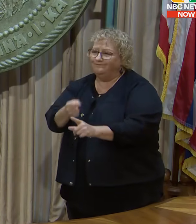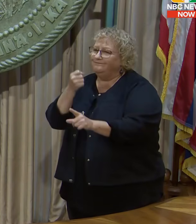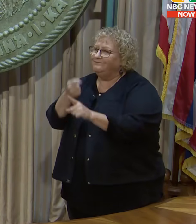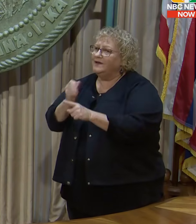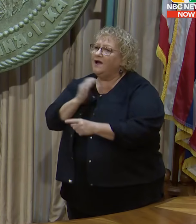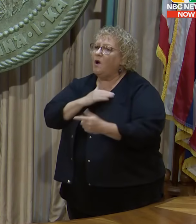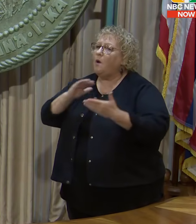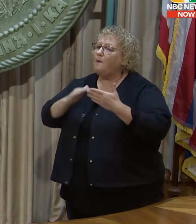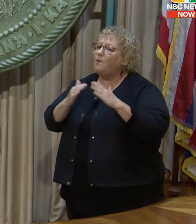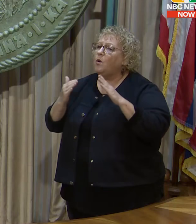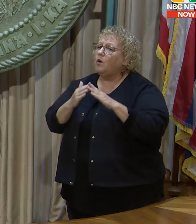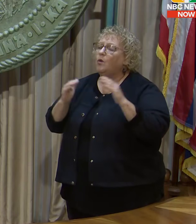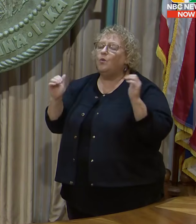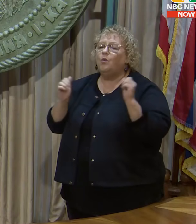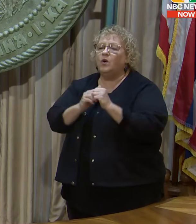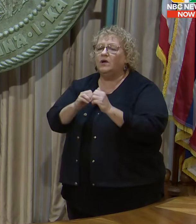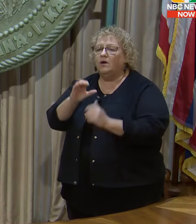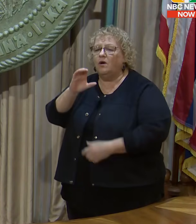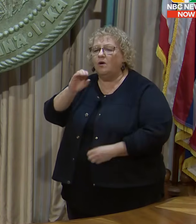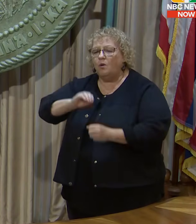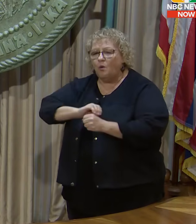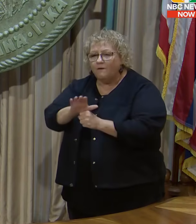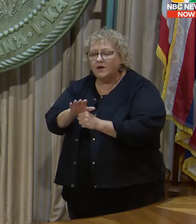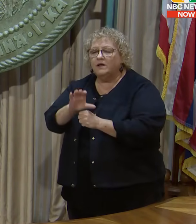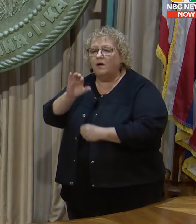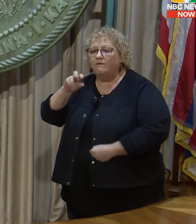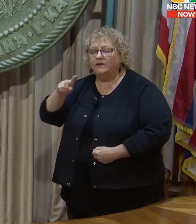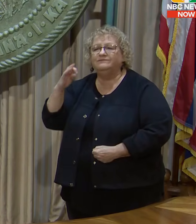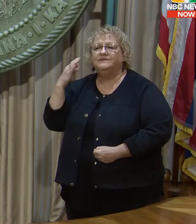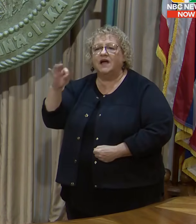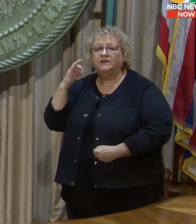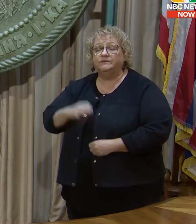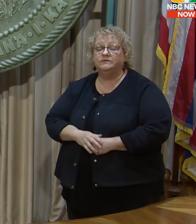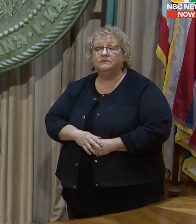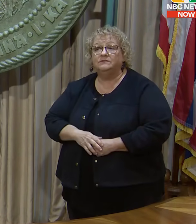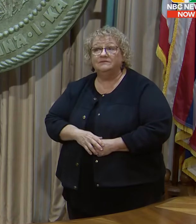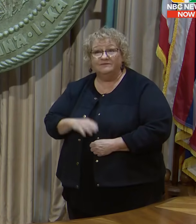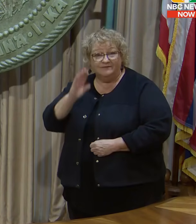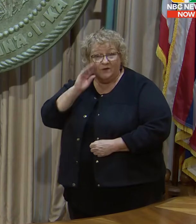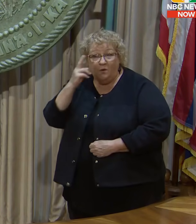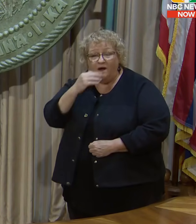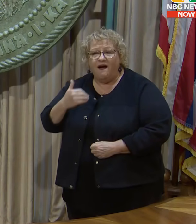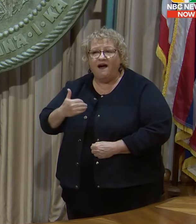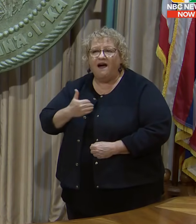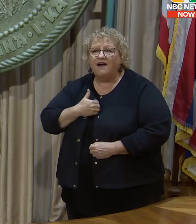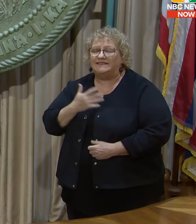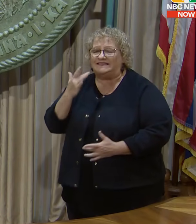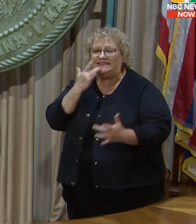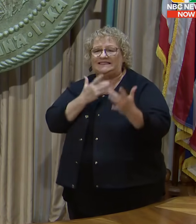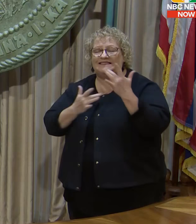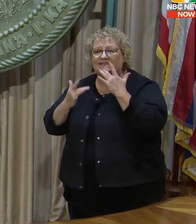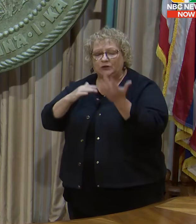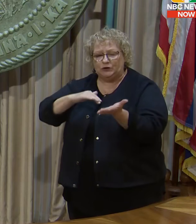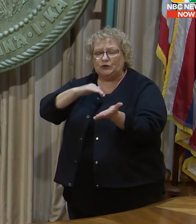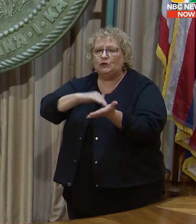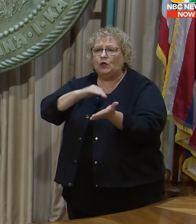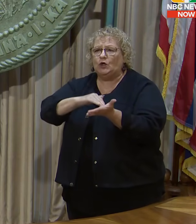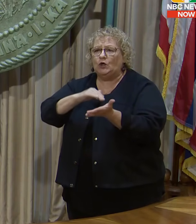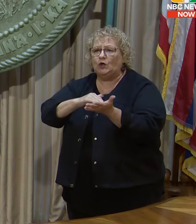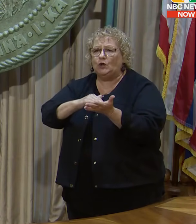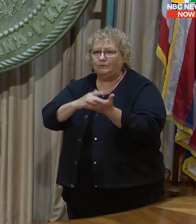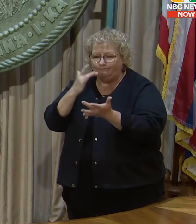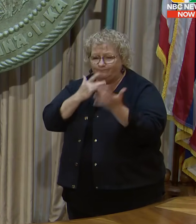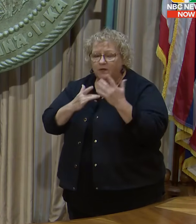COVID-19. Some of the items address Hawaii's physician shortage and the toll that COVID-19